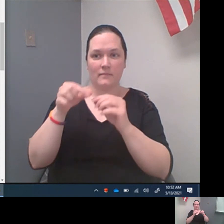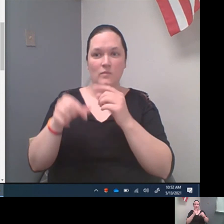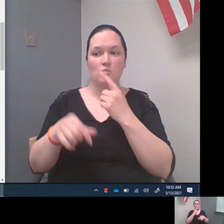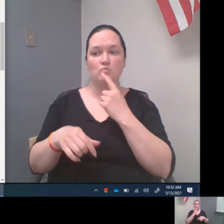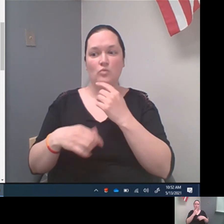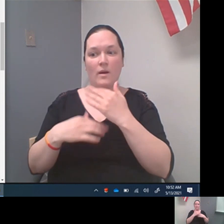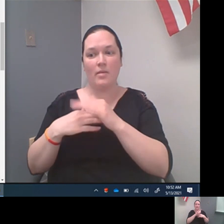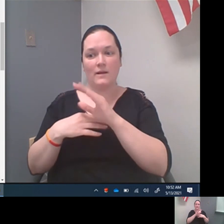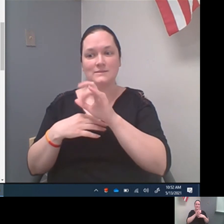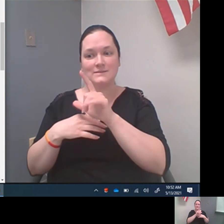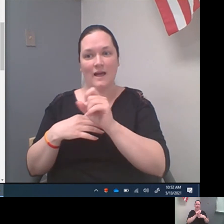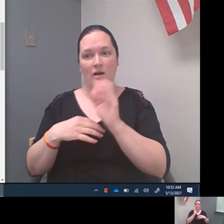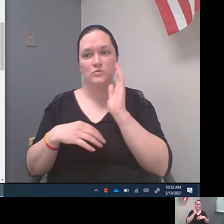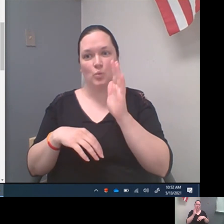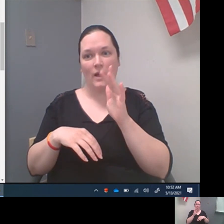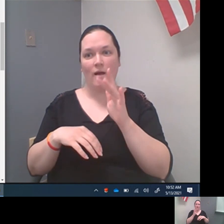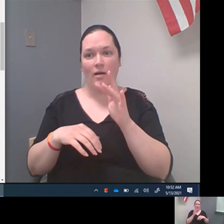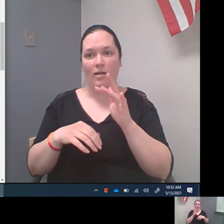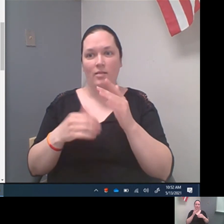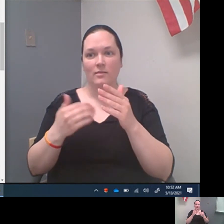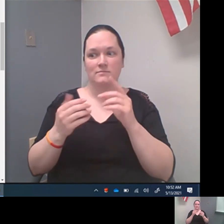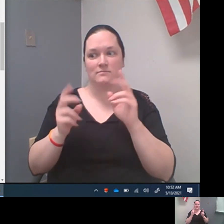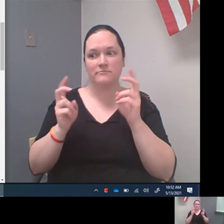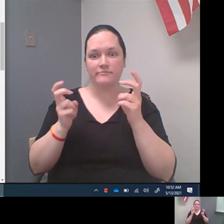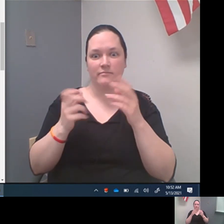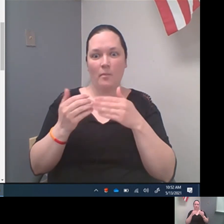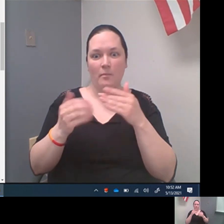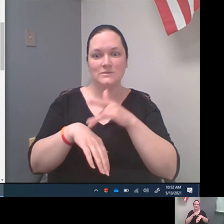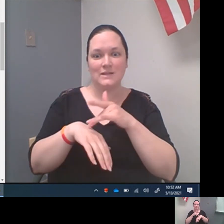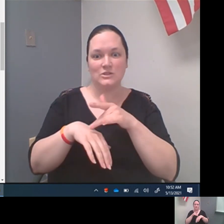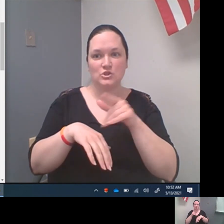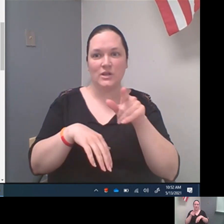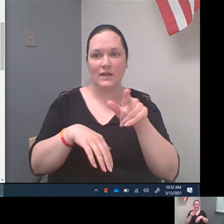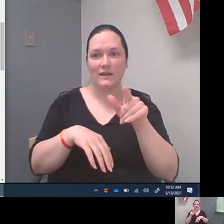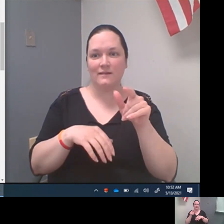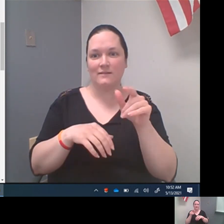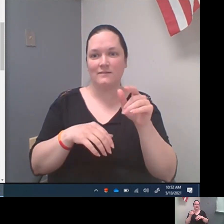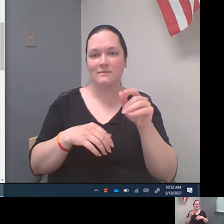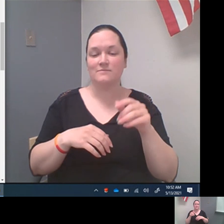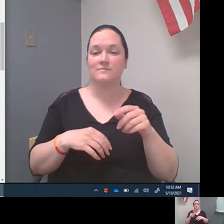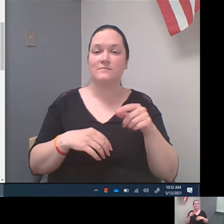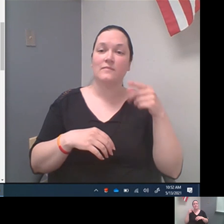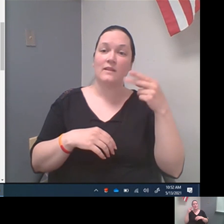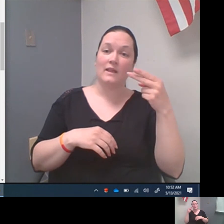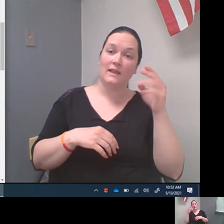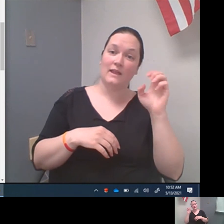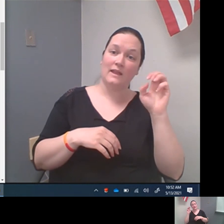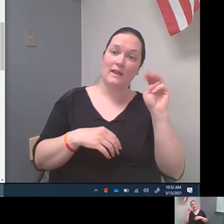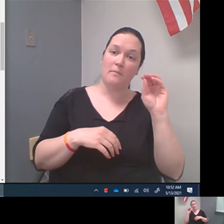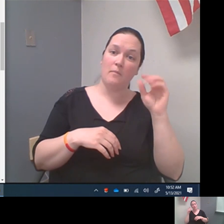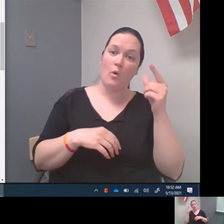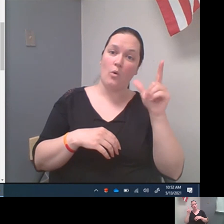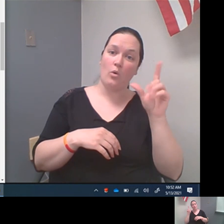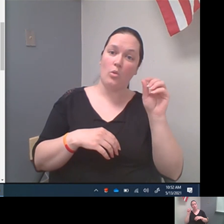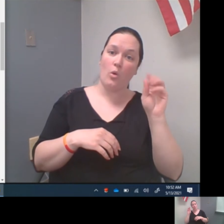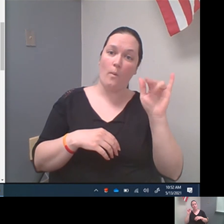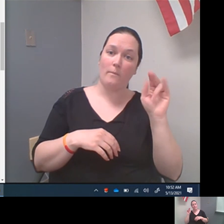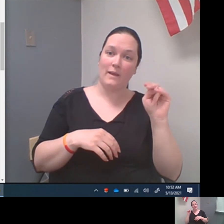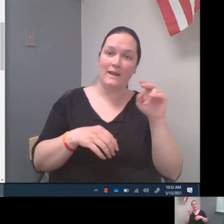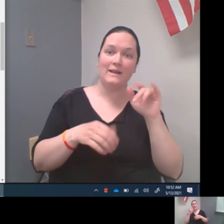the capillaries. Now, where is the oxygen going to be stored? We have a chemical called hemoglobin. Hemoglobin is a protein, and that's stock